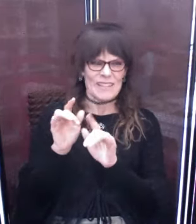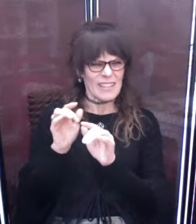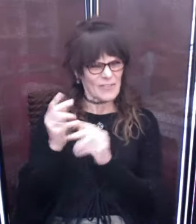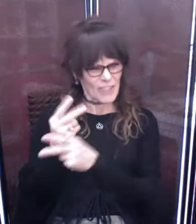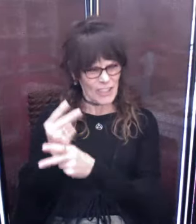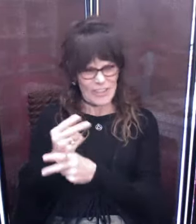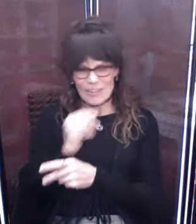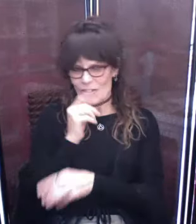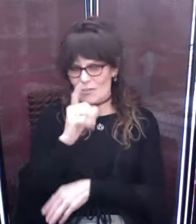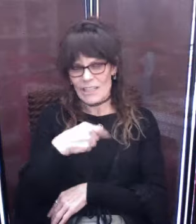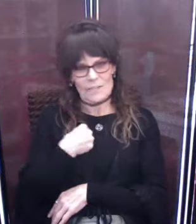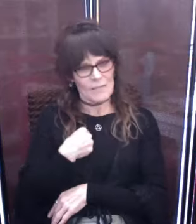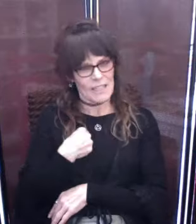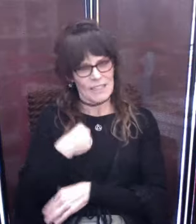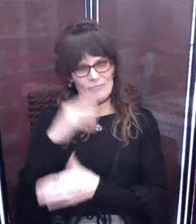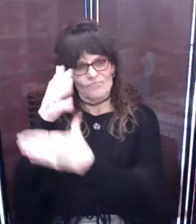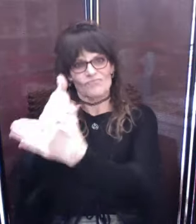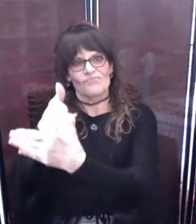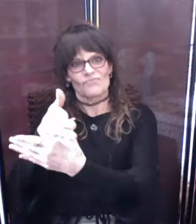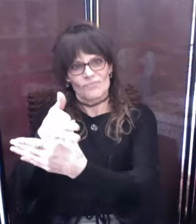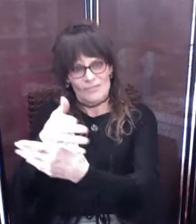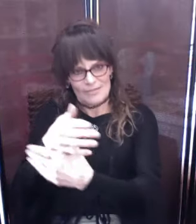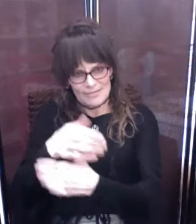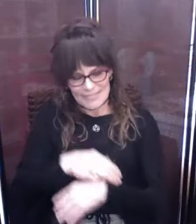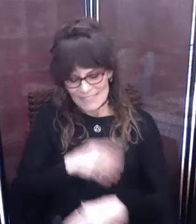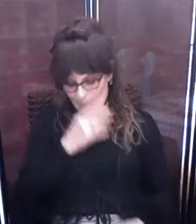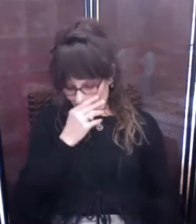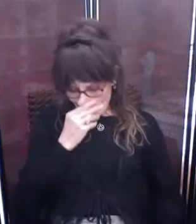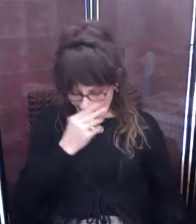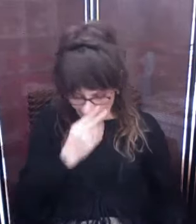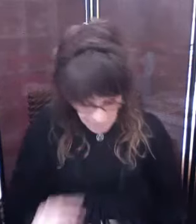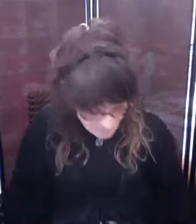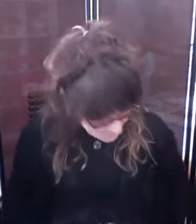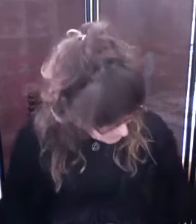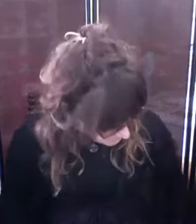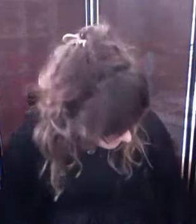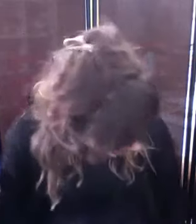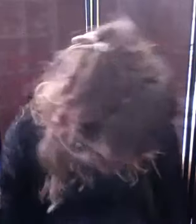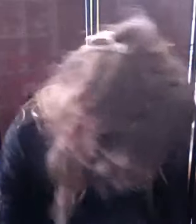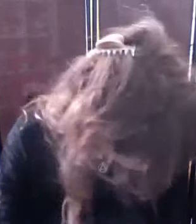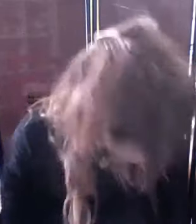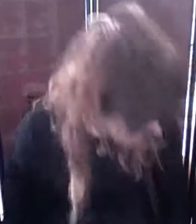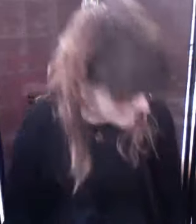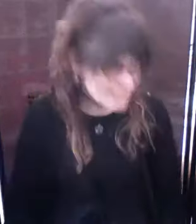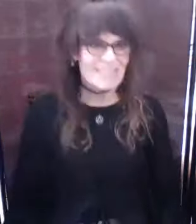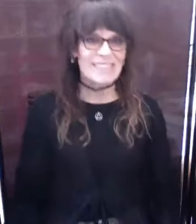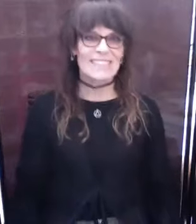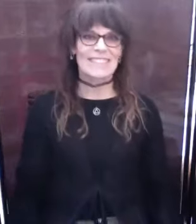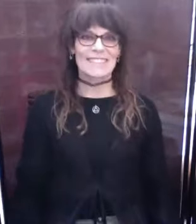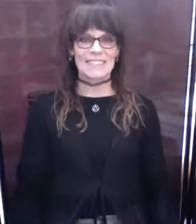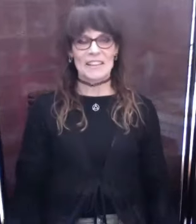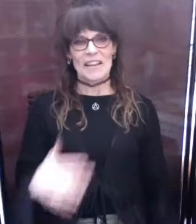to coach or referee or anything like that. But my little one got herself in pretty